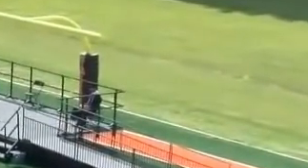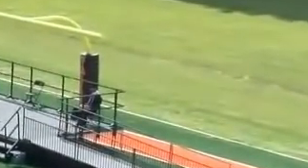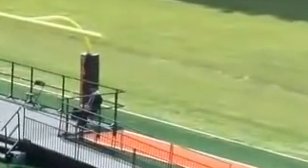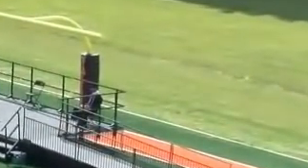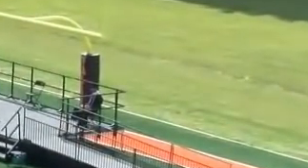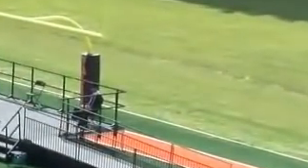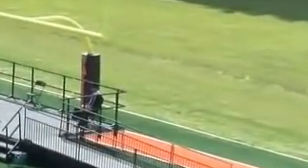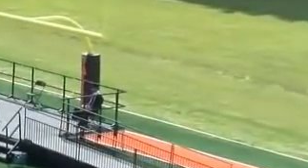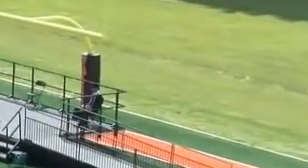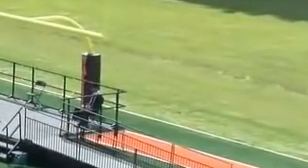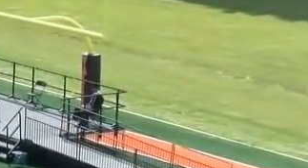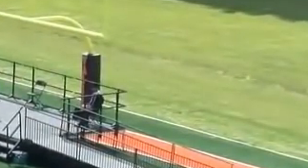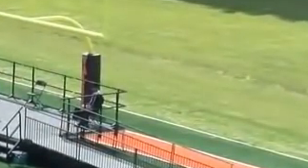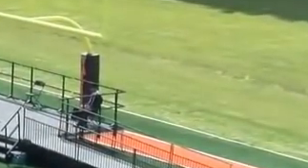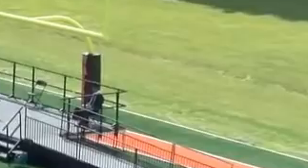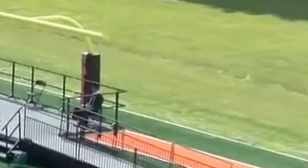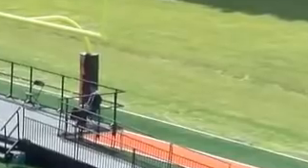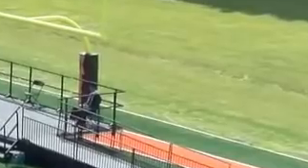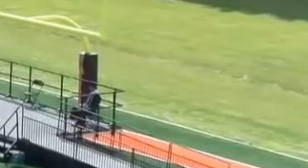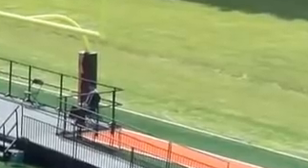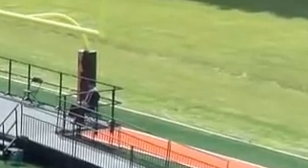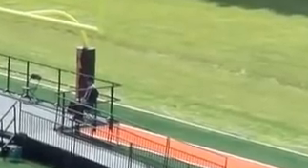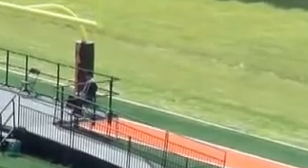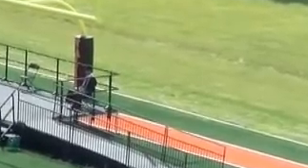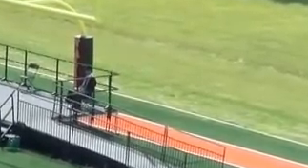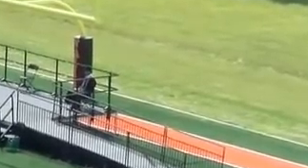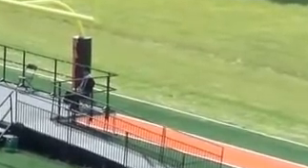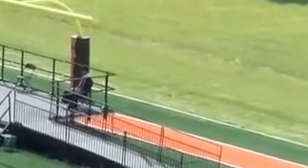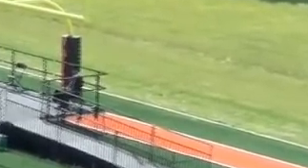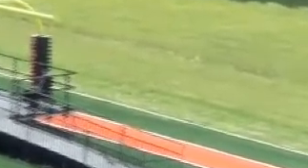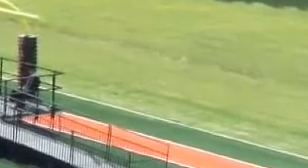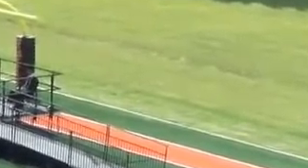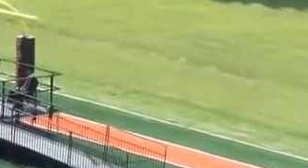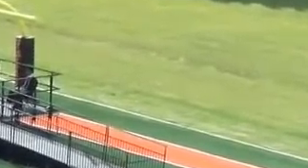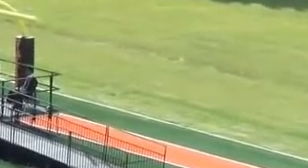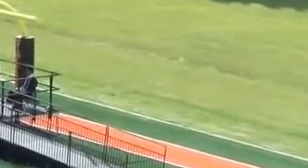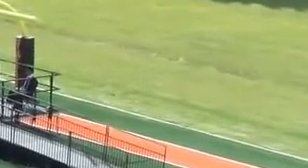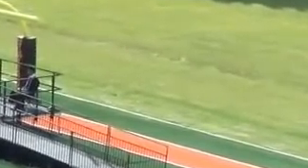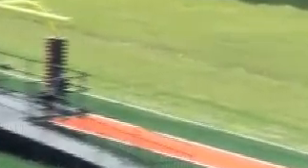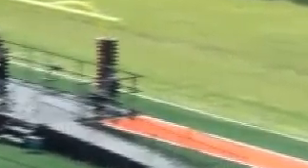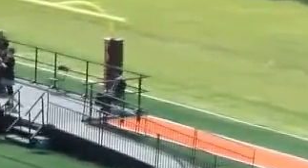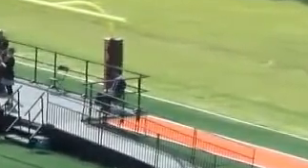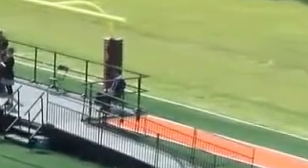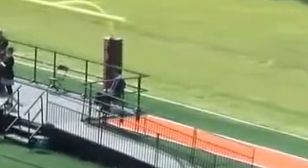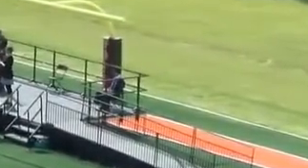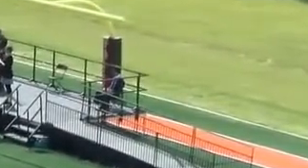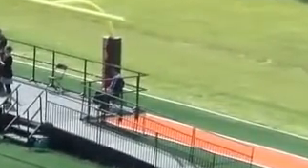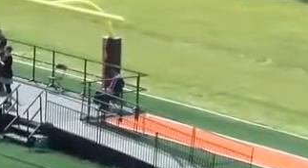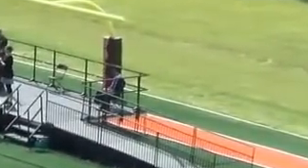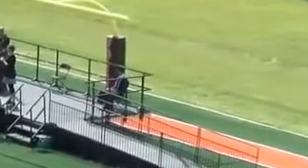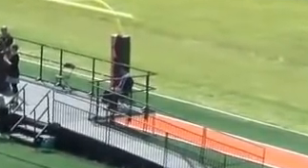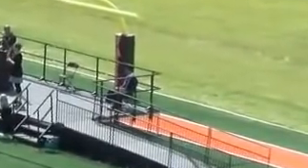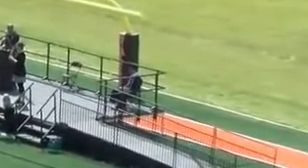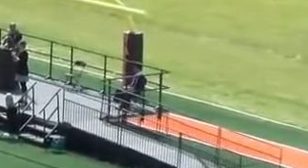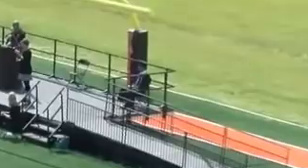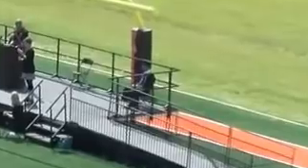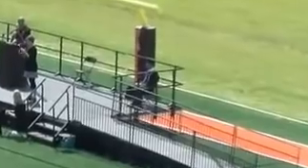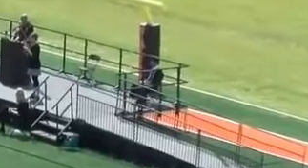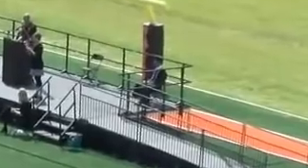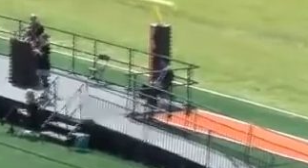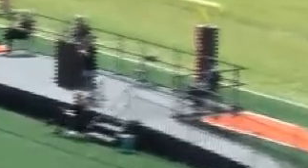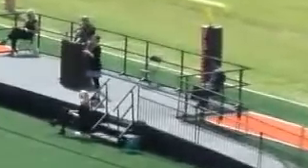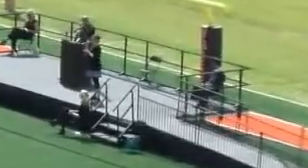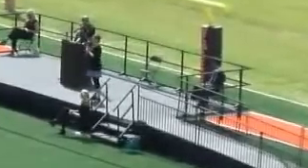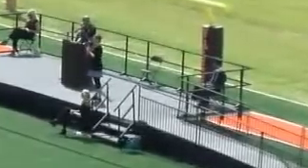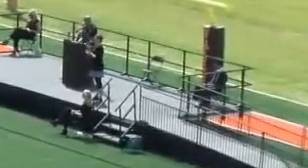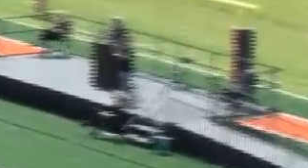90 students with a 4.0 and above, 96 students wearing gold cords representing